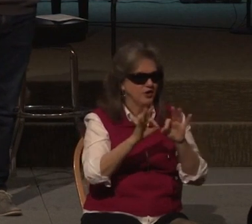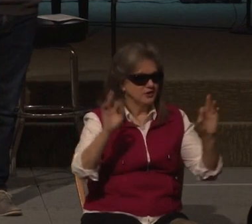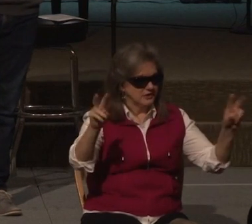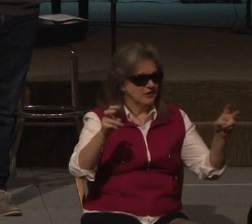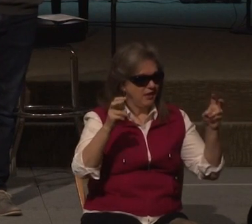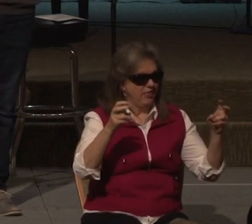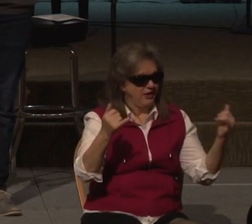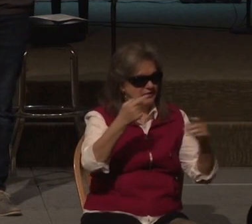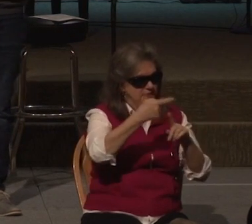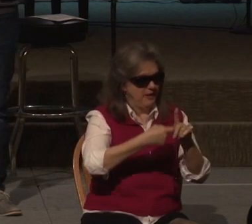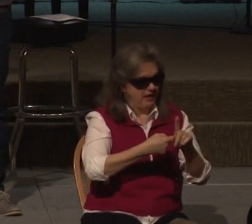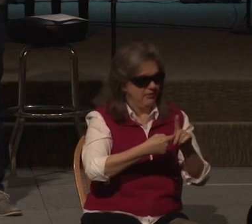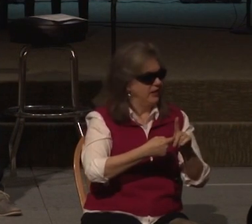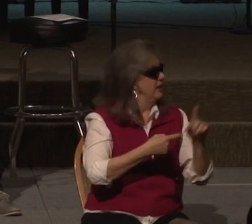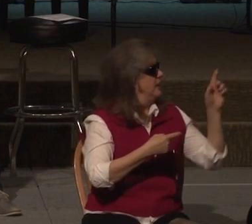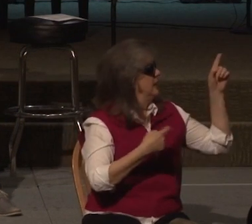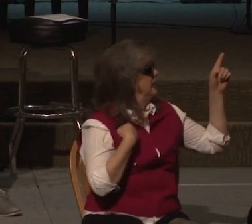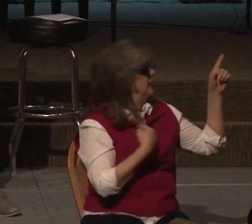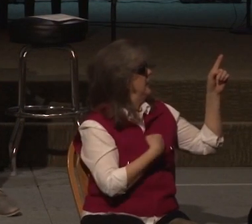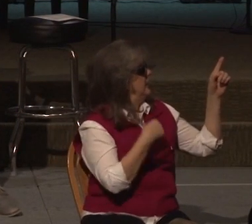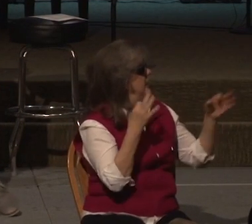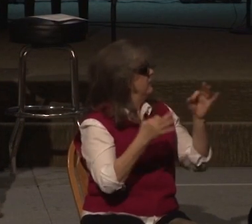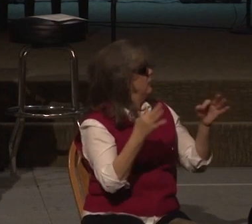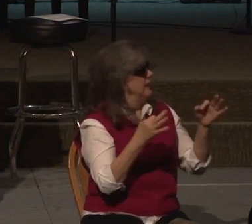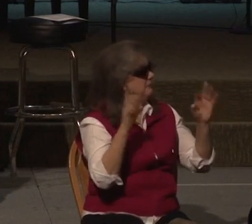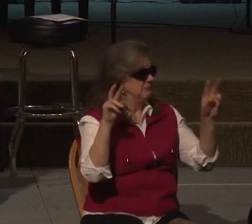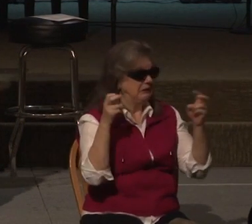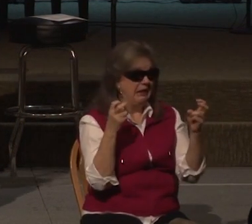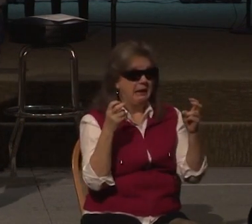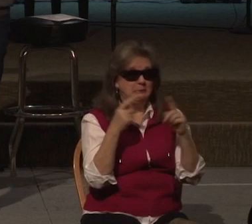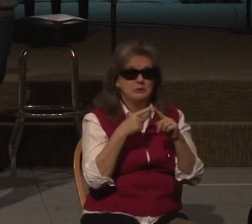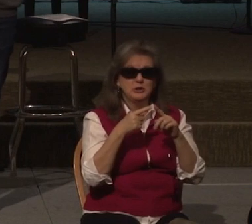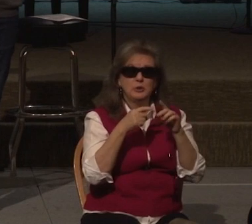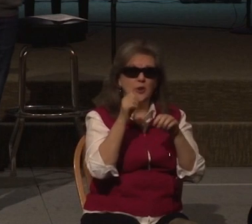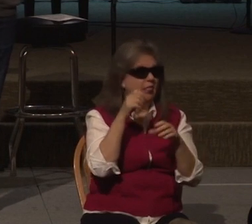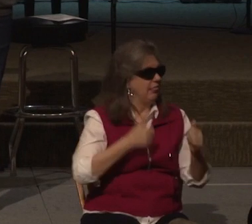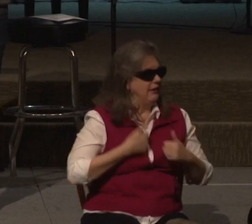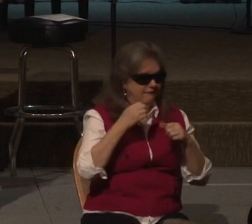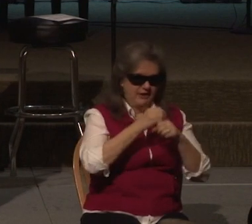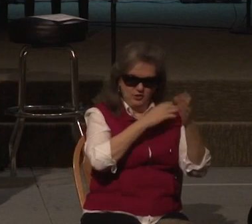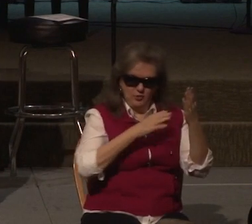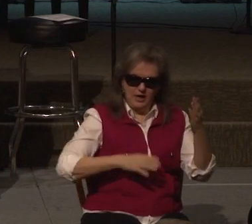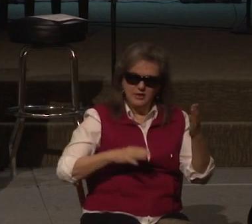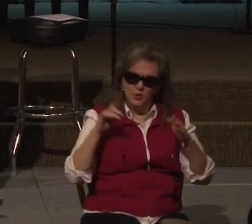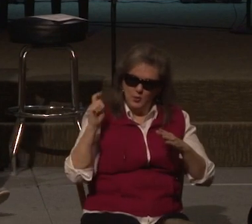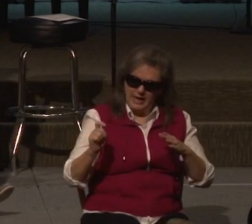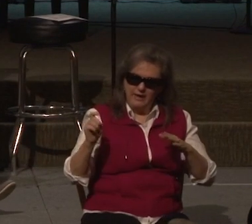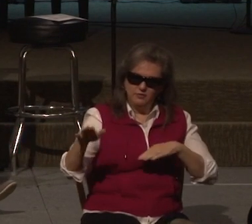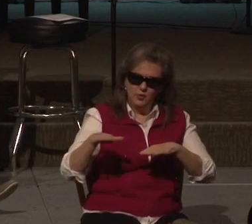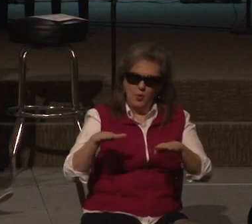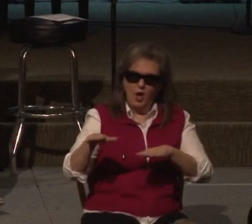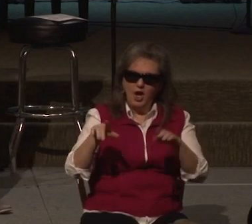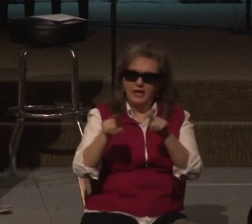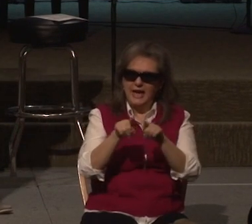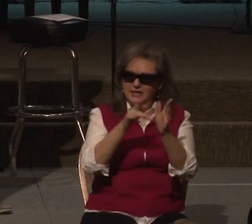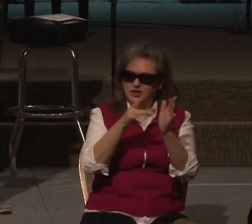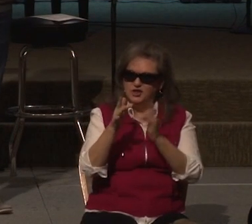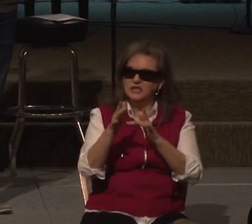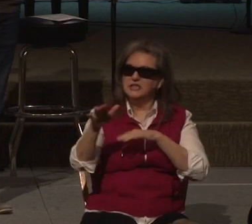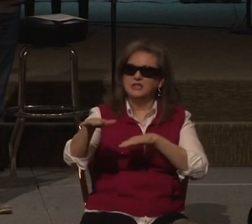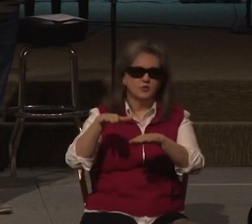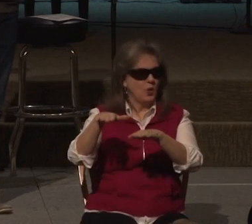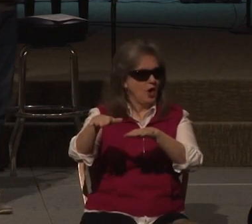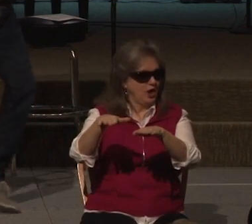month. That is, if we claim to live in Christ, we must walk as Jesus walked.